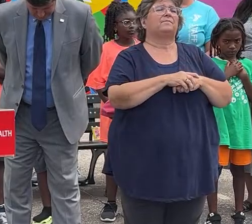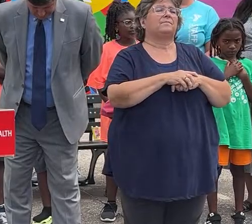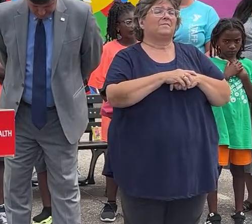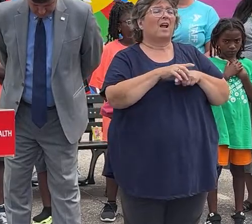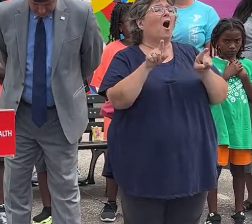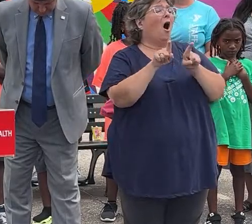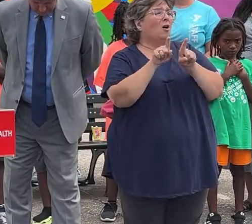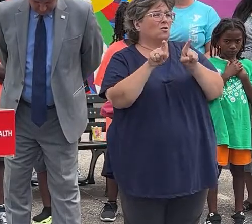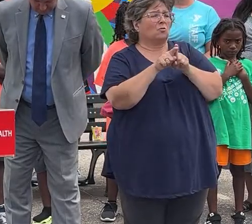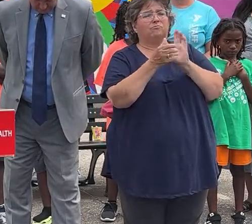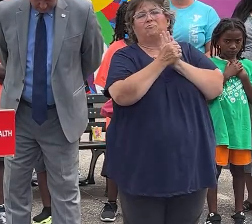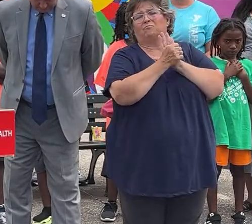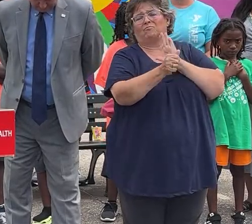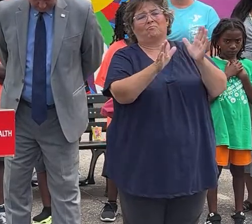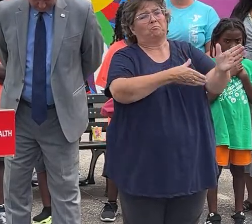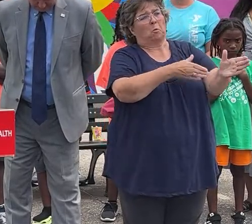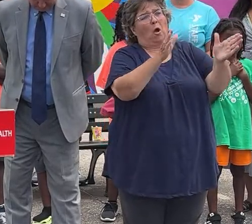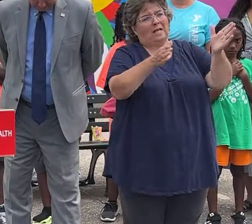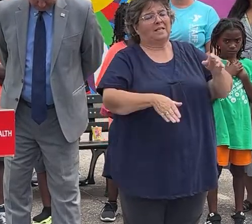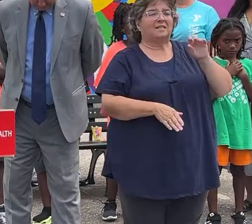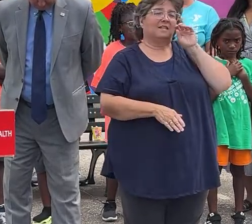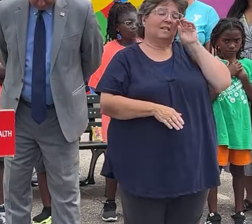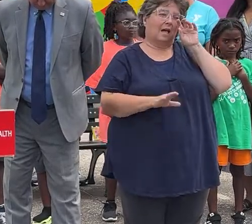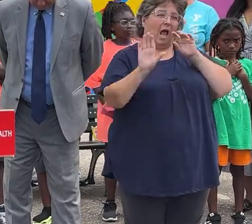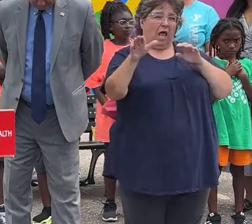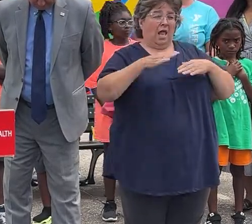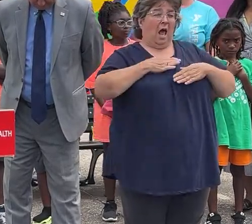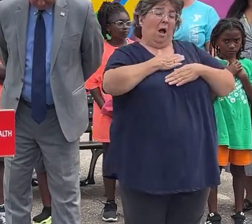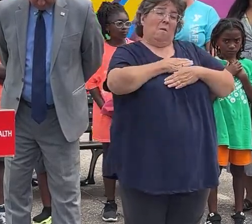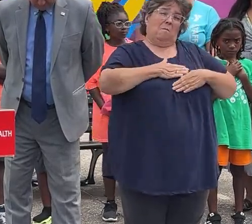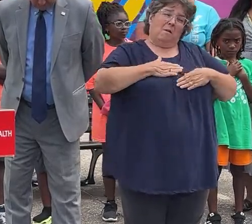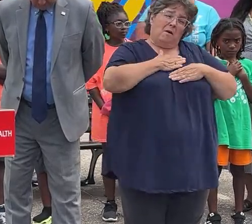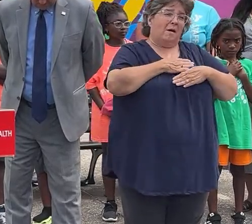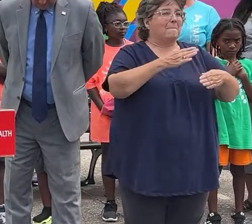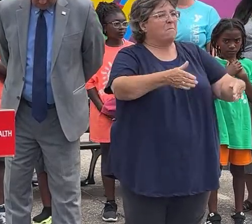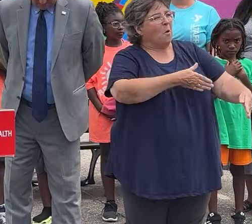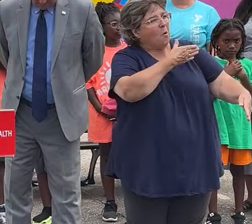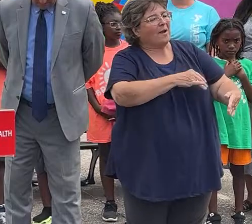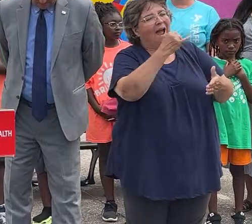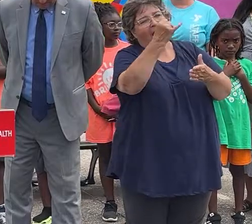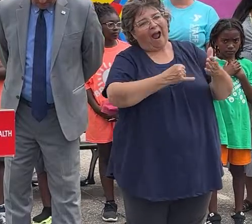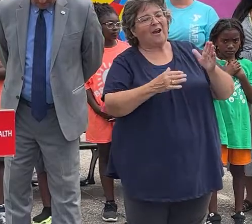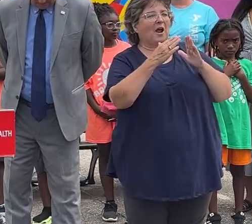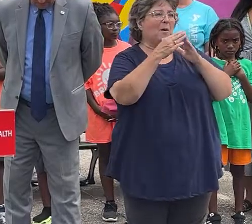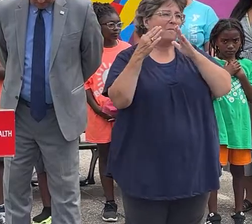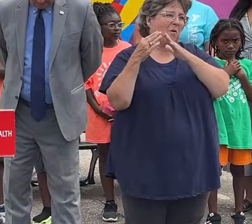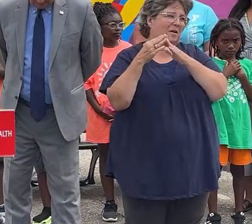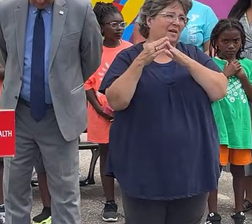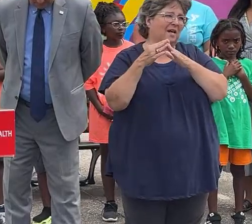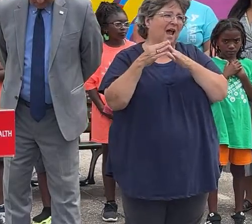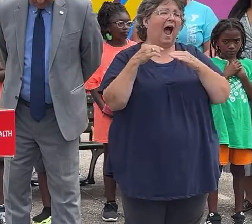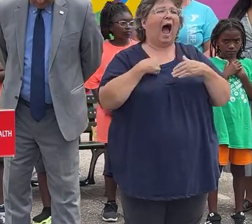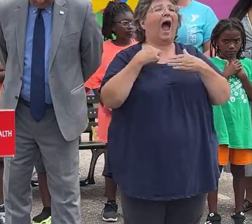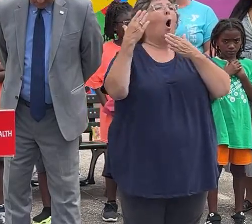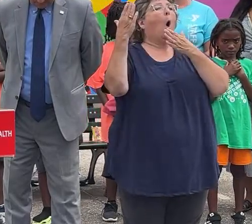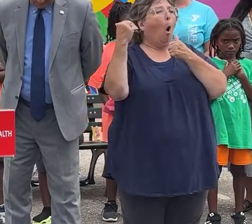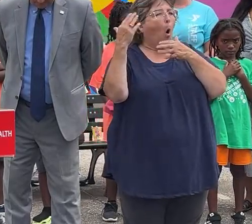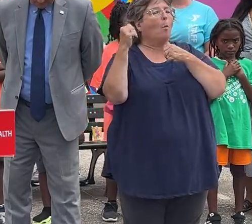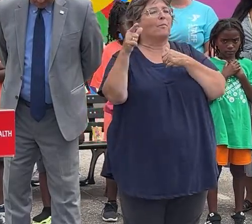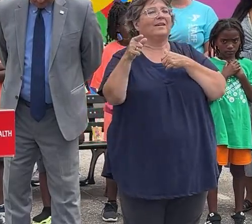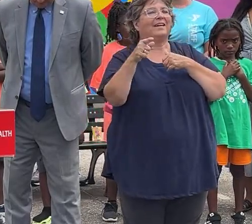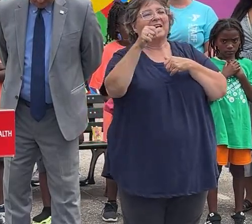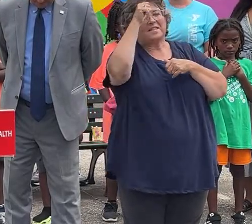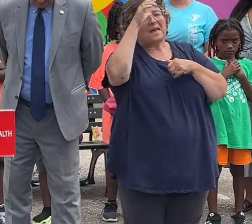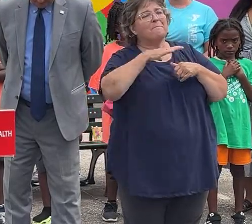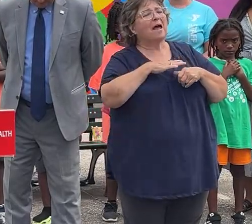he was also a talented musician, and with his appreciation towards music, art, and community, I can only hope that he would